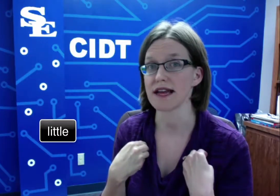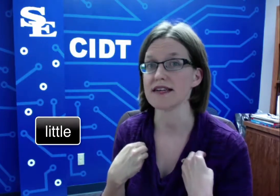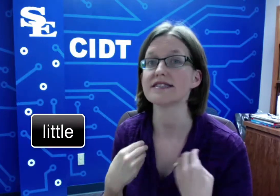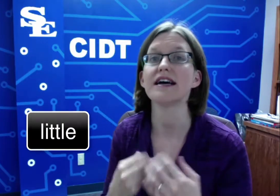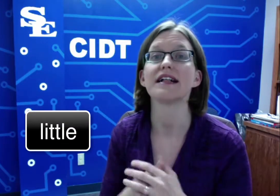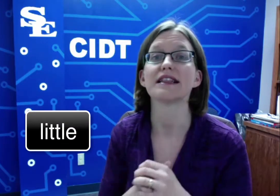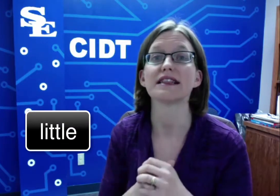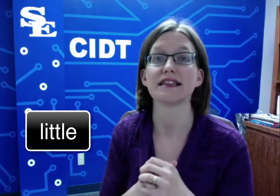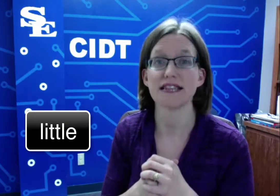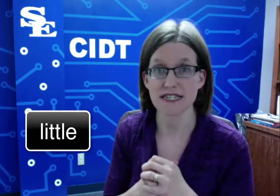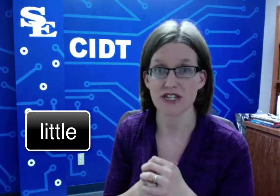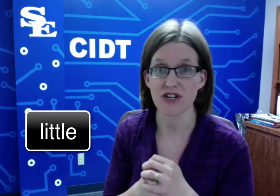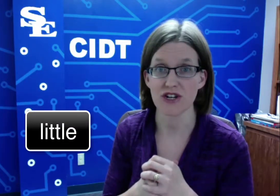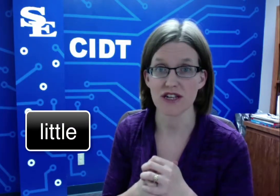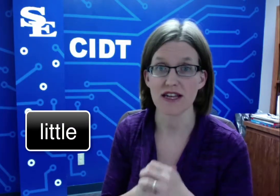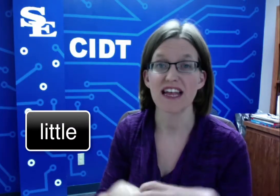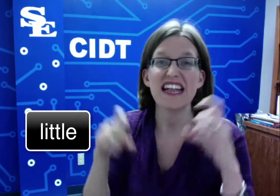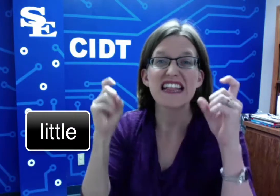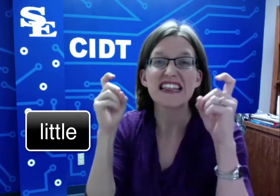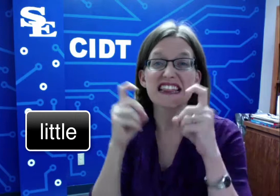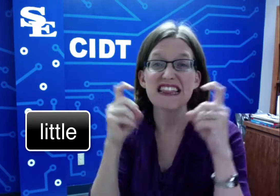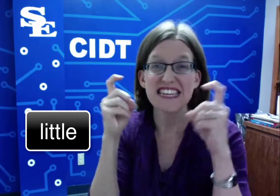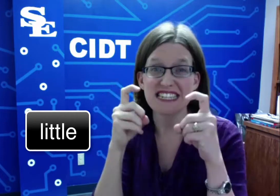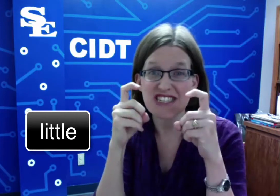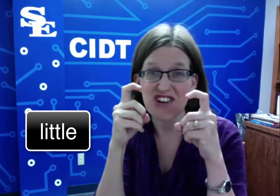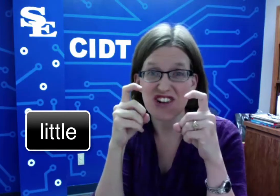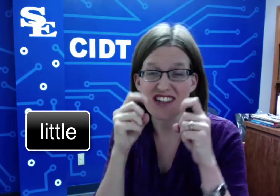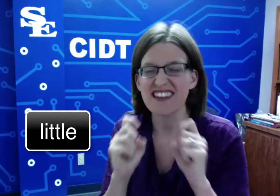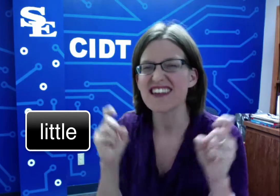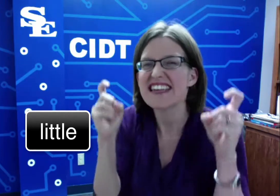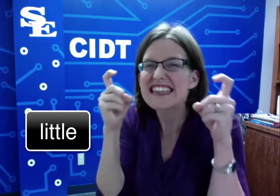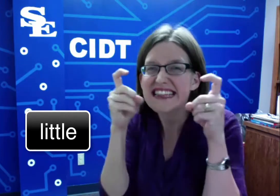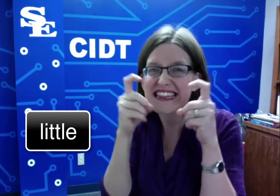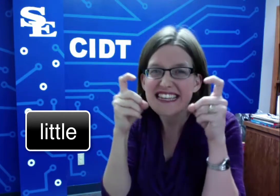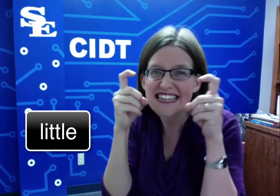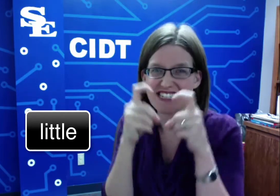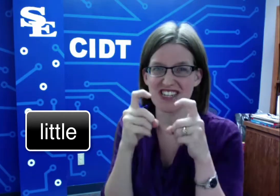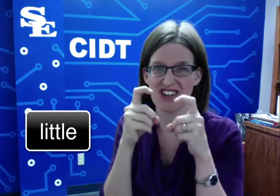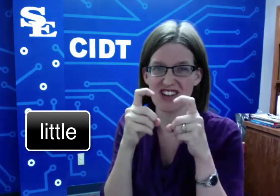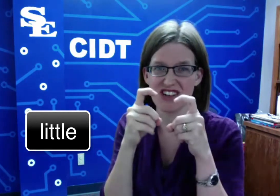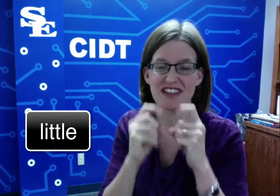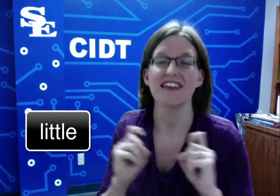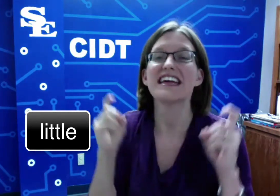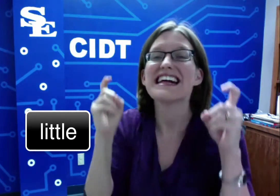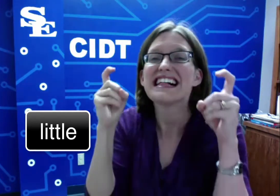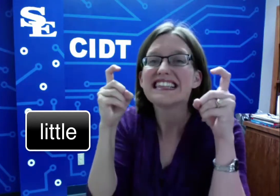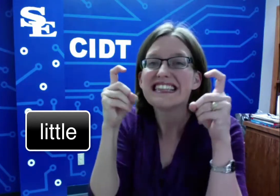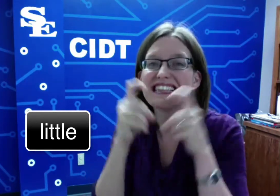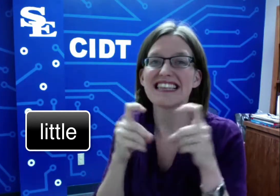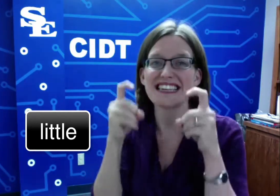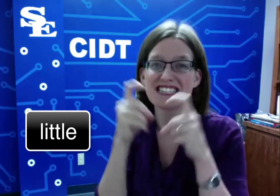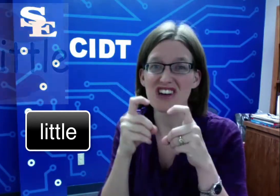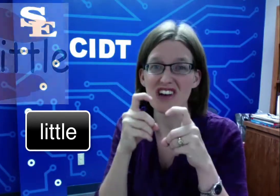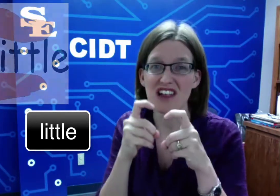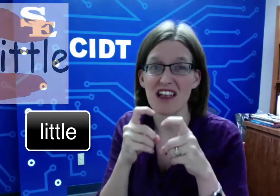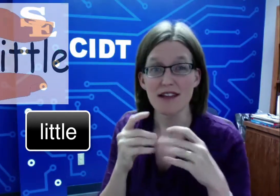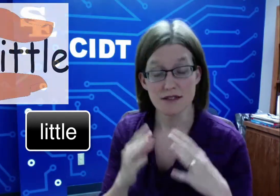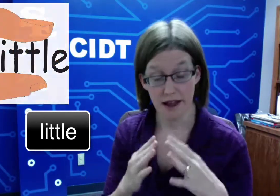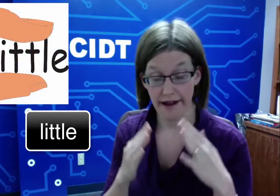is little. Little. Little. Little. It's kind